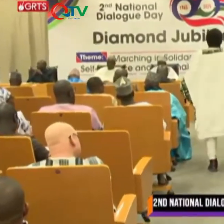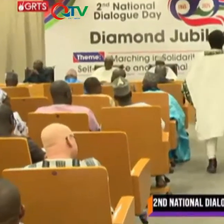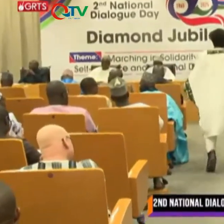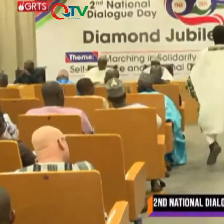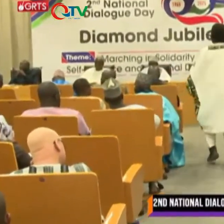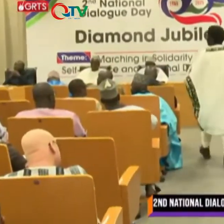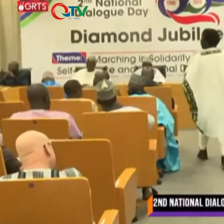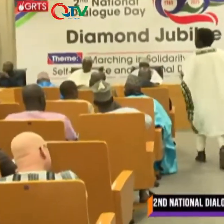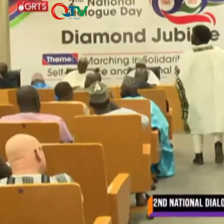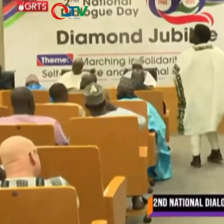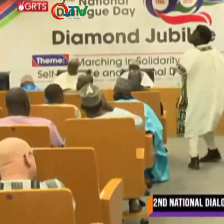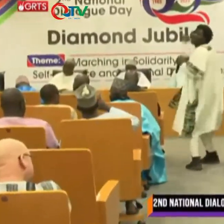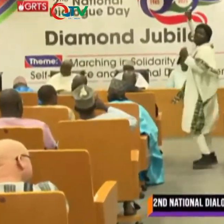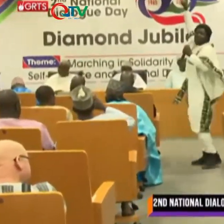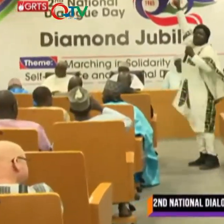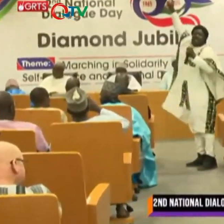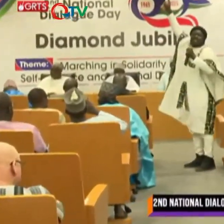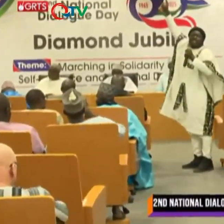mandinka foro